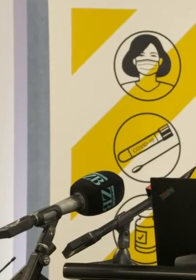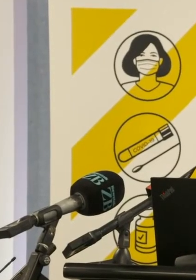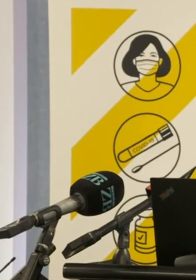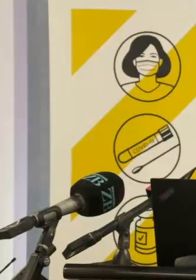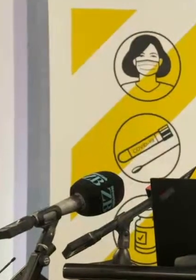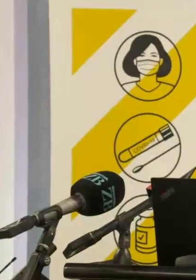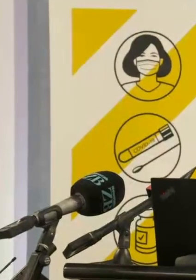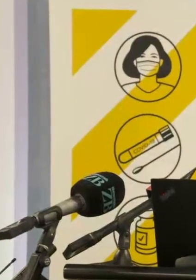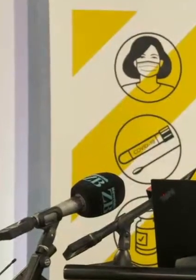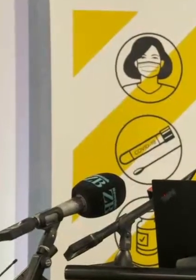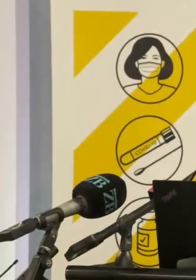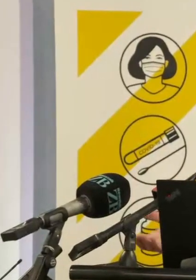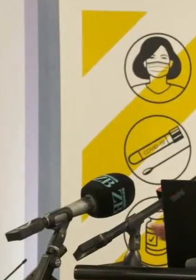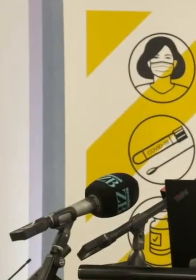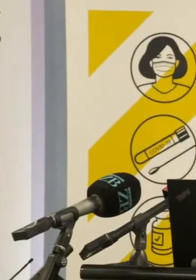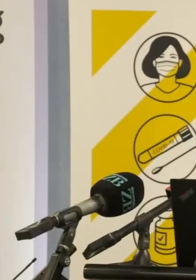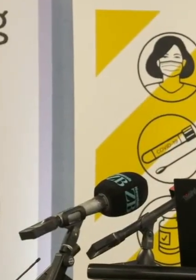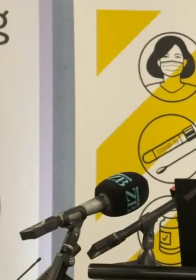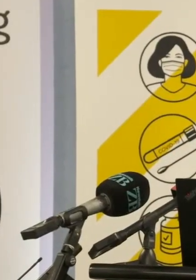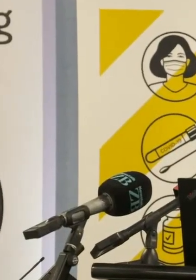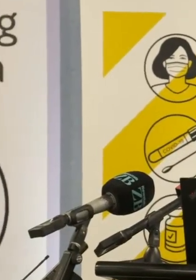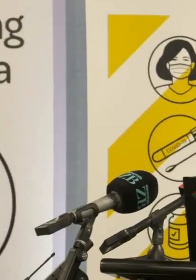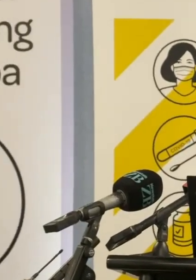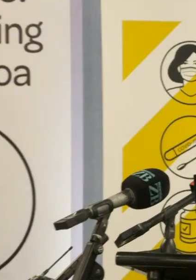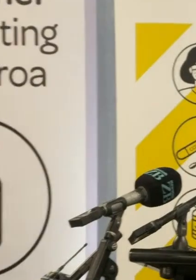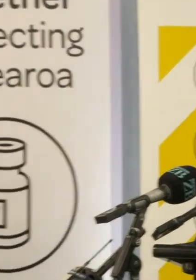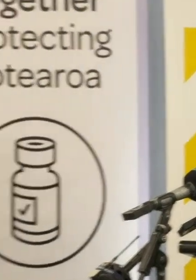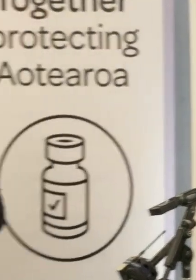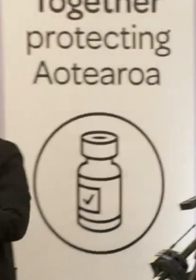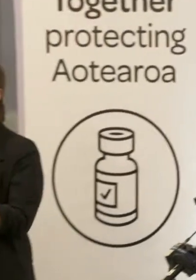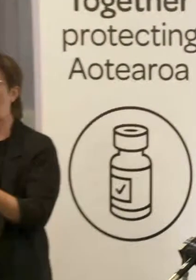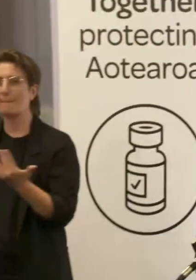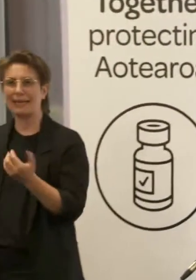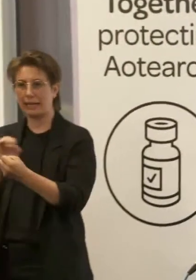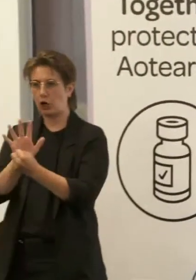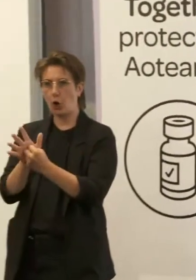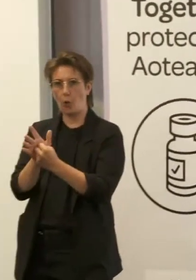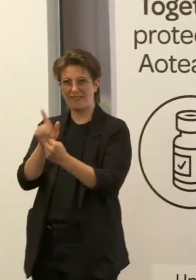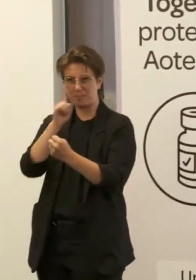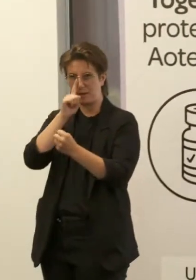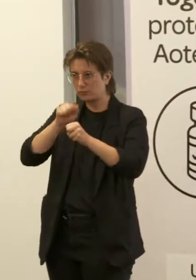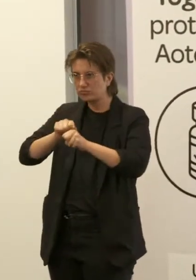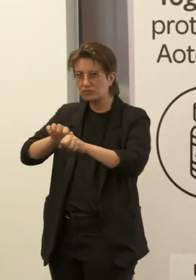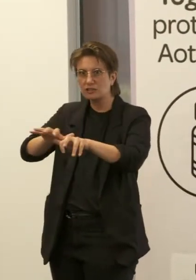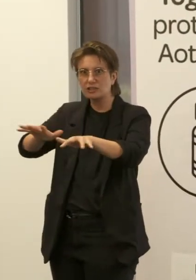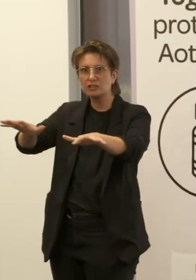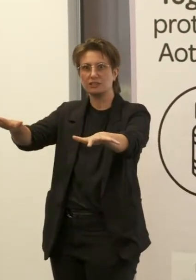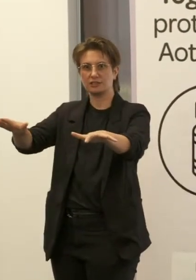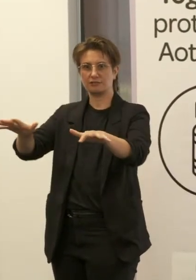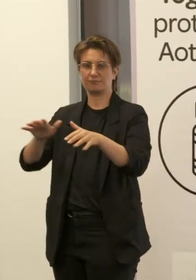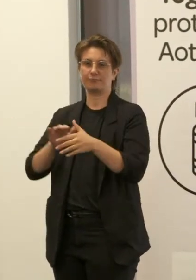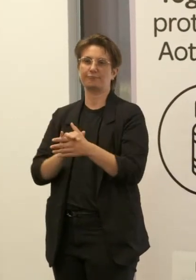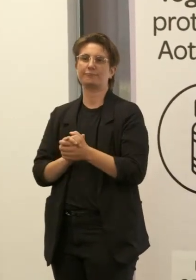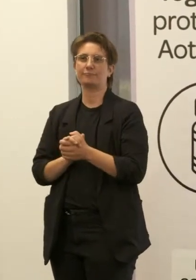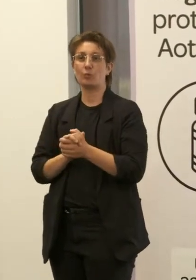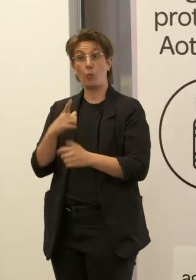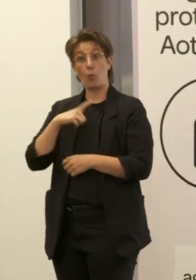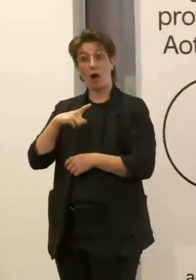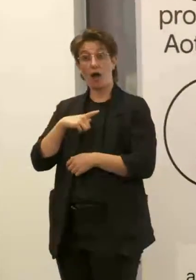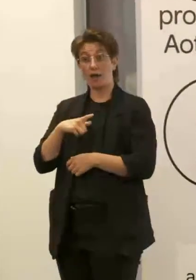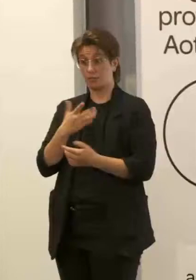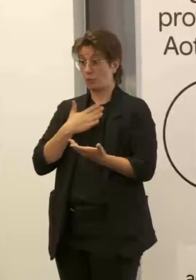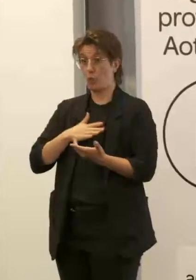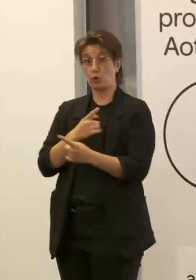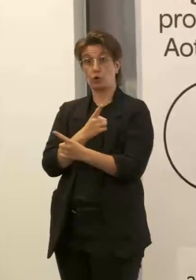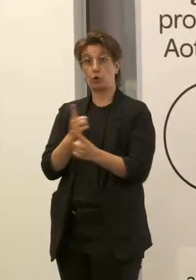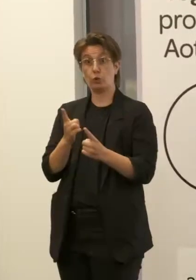number of cases and the spread of cases to the greatest extent possible. The aim is, of course, to keep people well